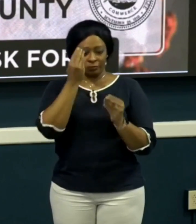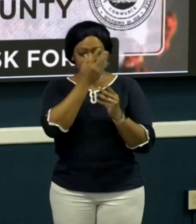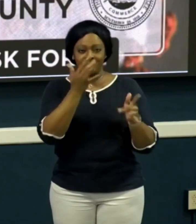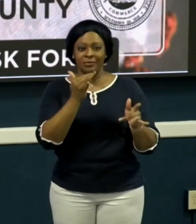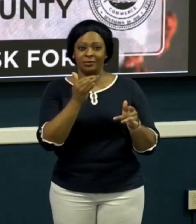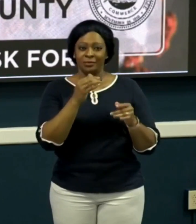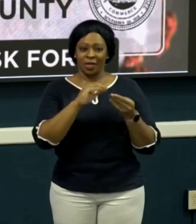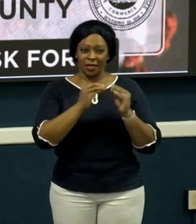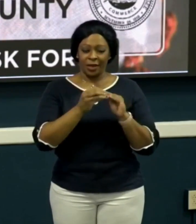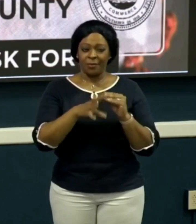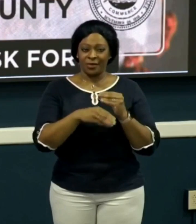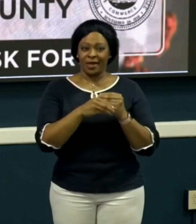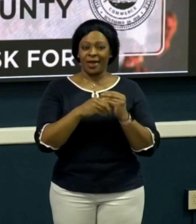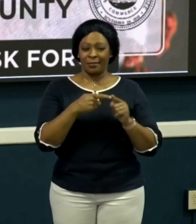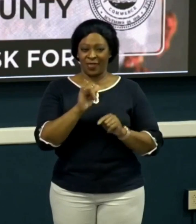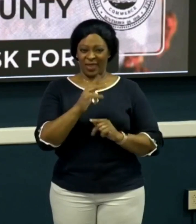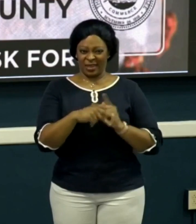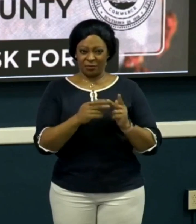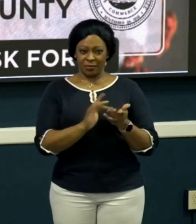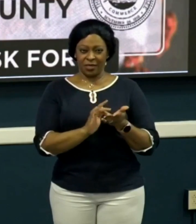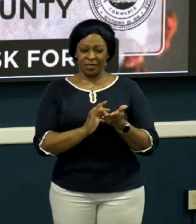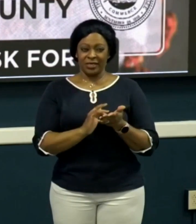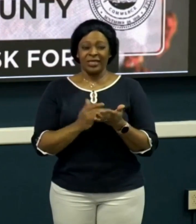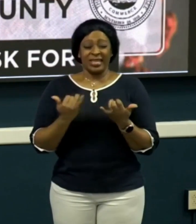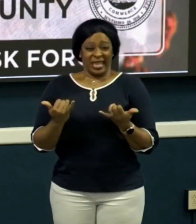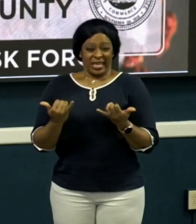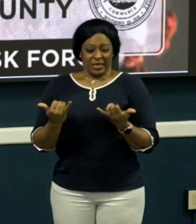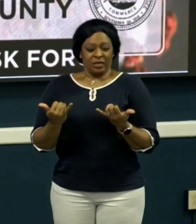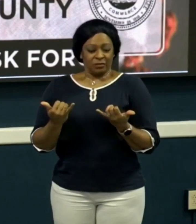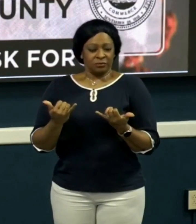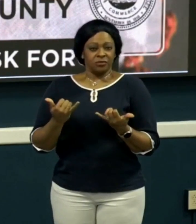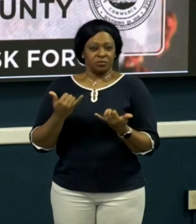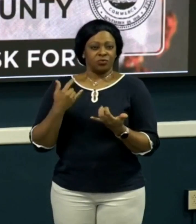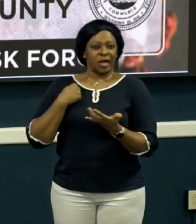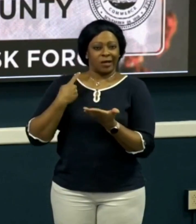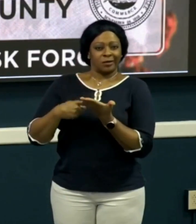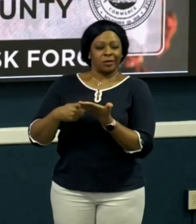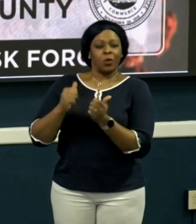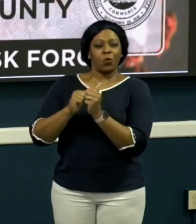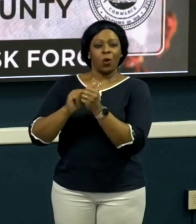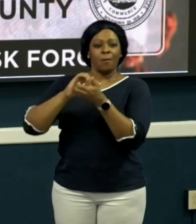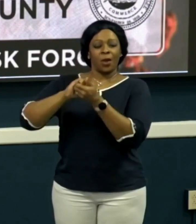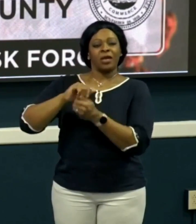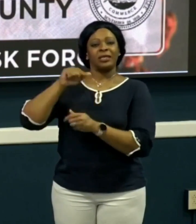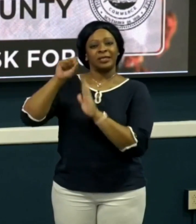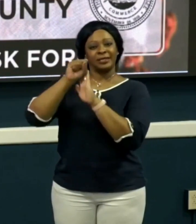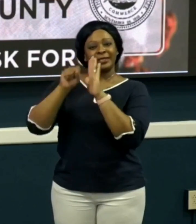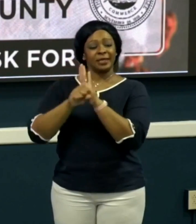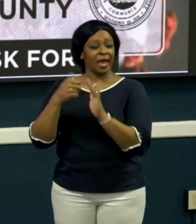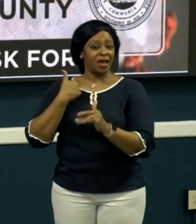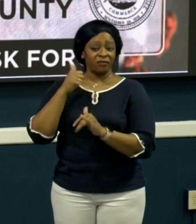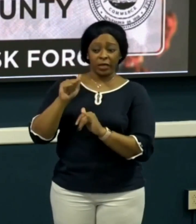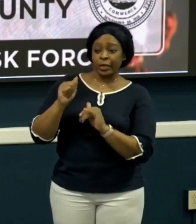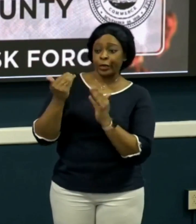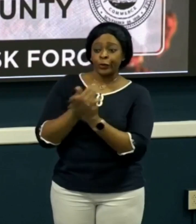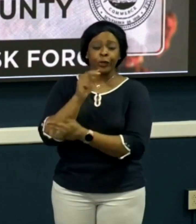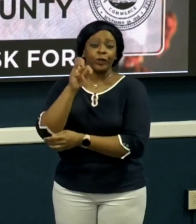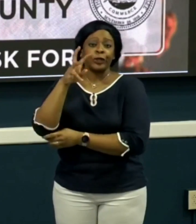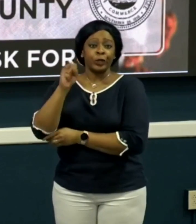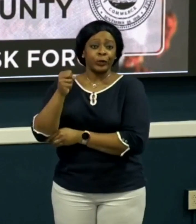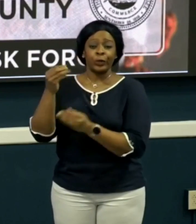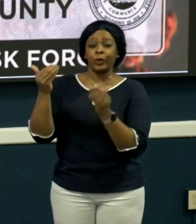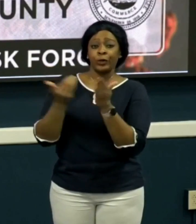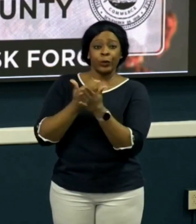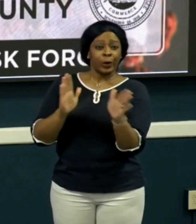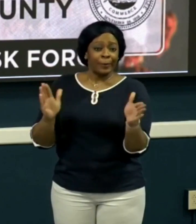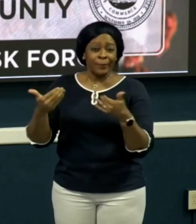So that's where we are. I just confirmed that with our partners at the state this morning to see if they had any breaking news, any new shipments coming